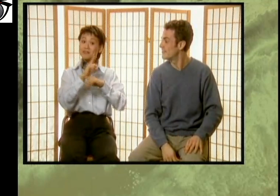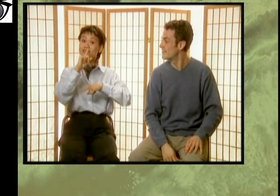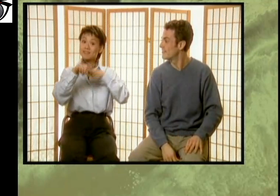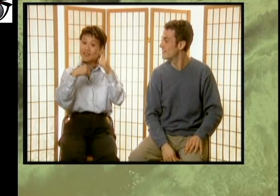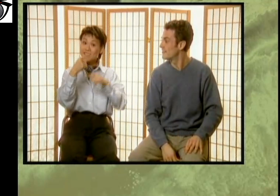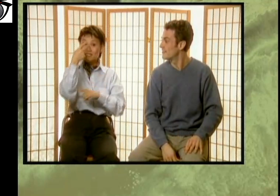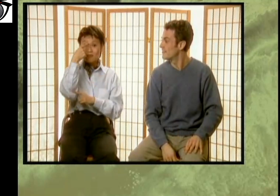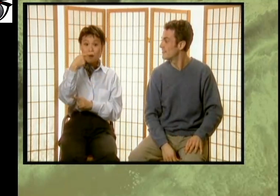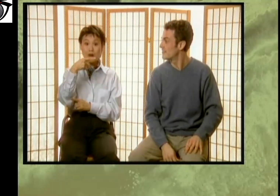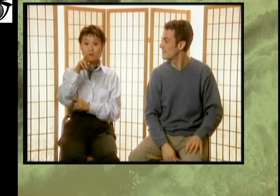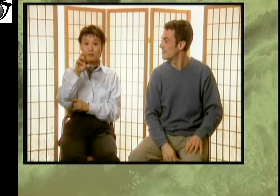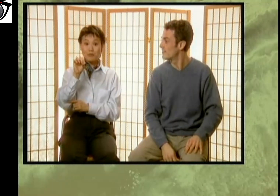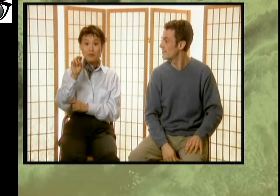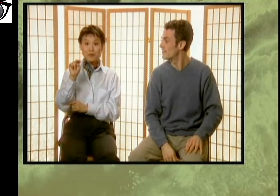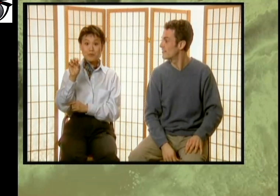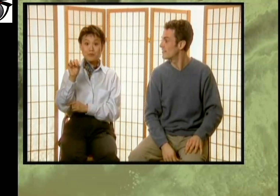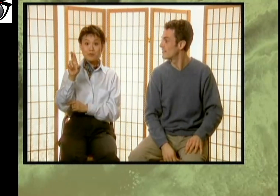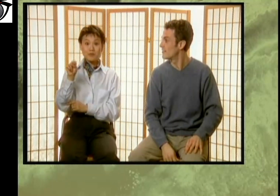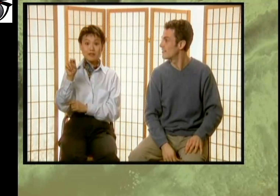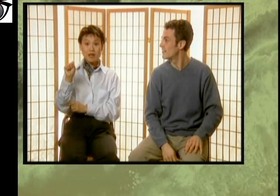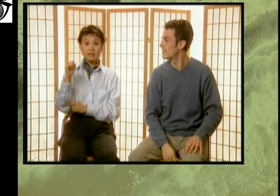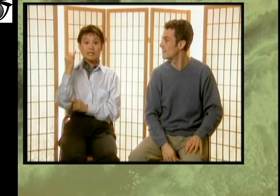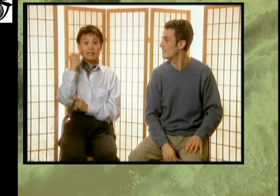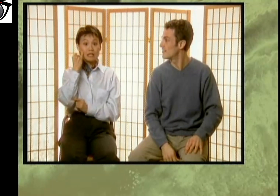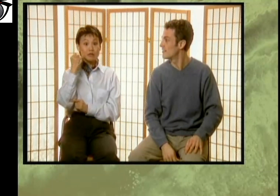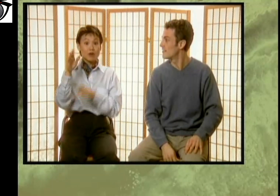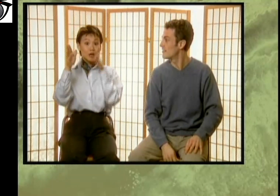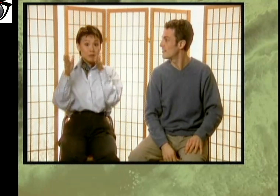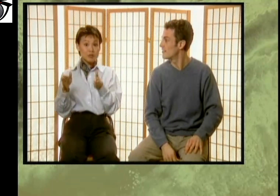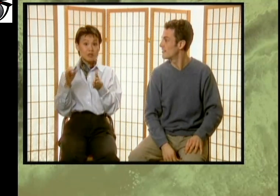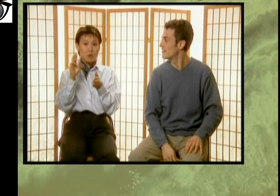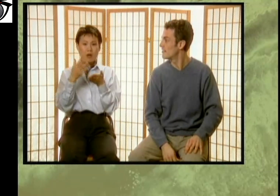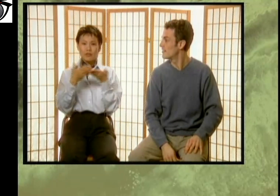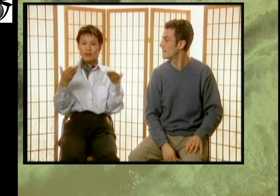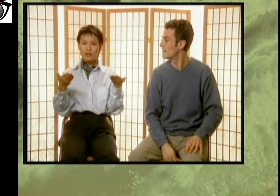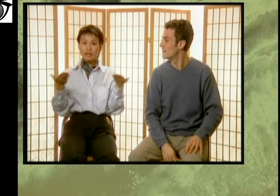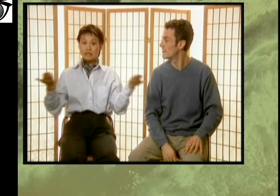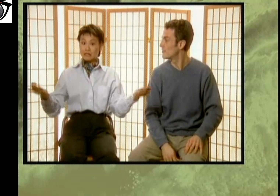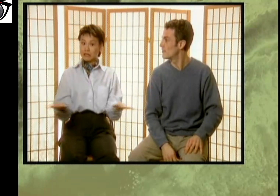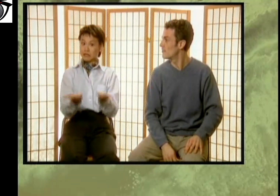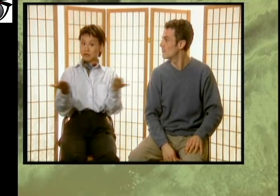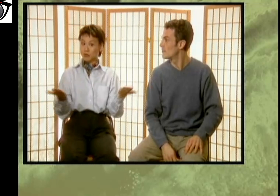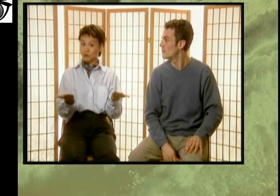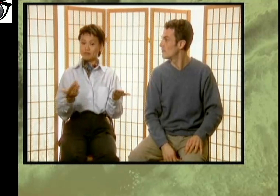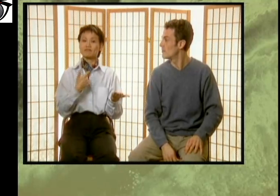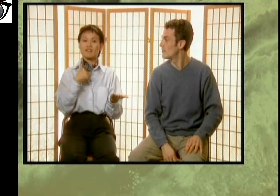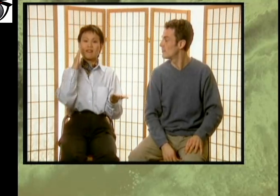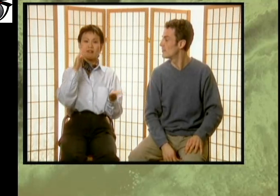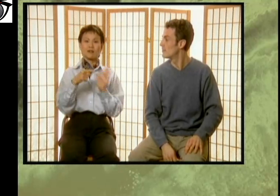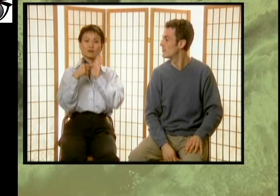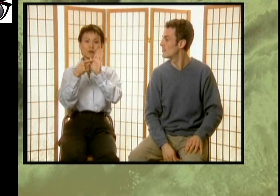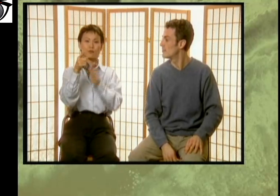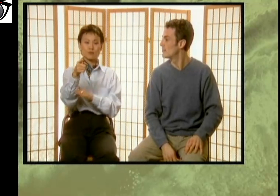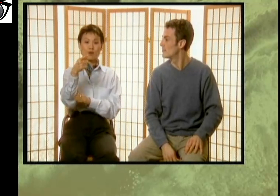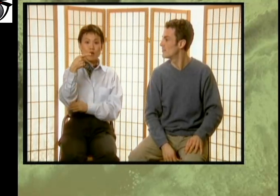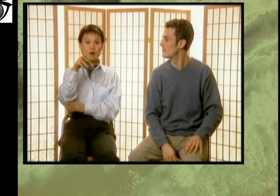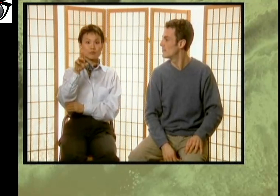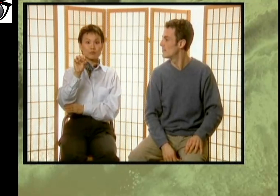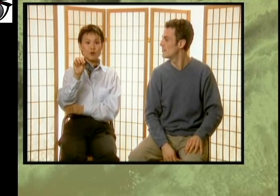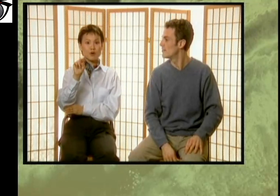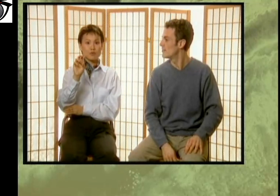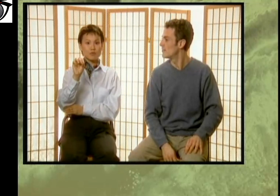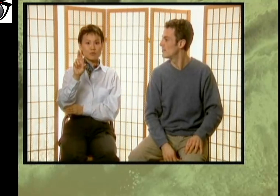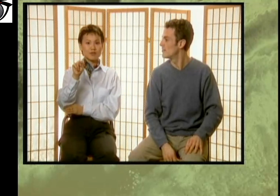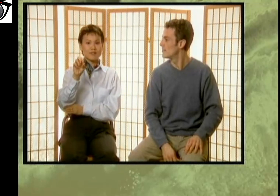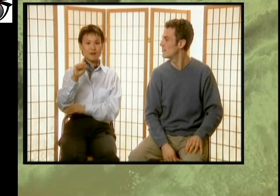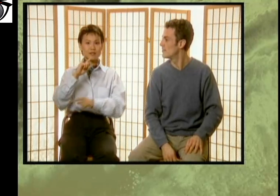But you can use signs for pronouns if the person or the thing is within view. I